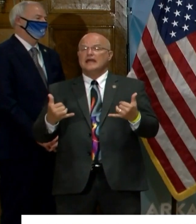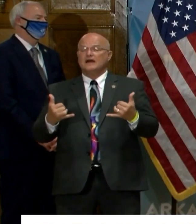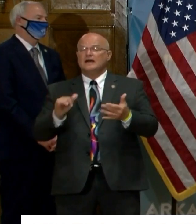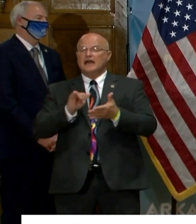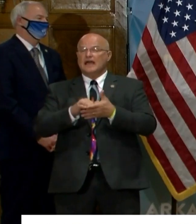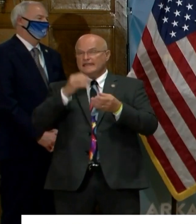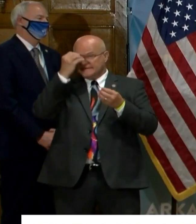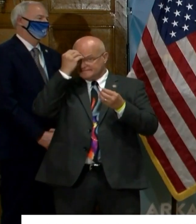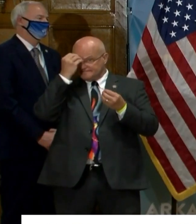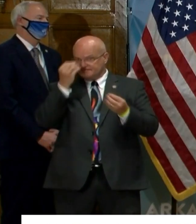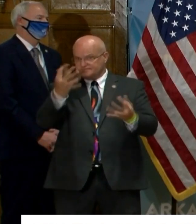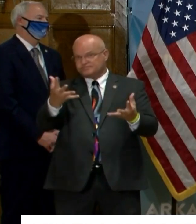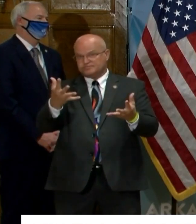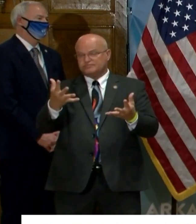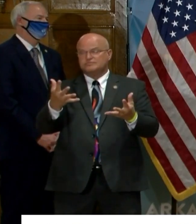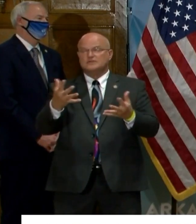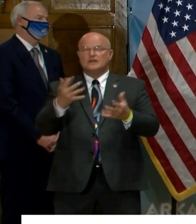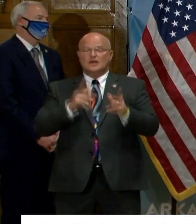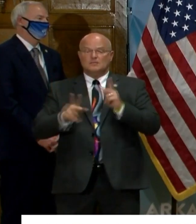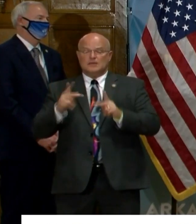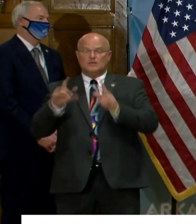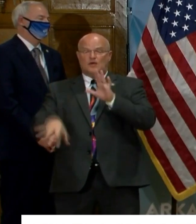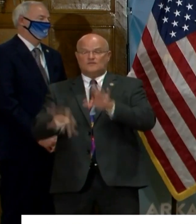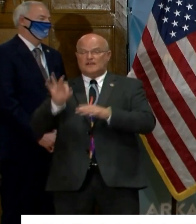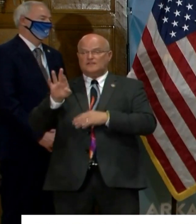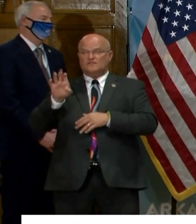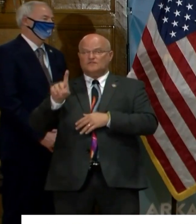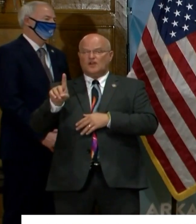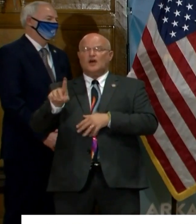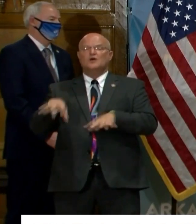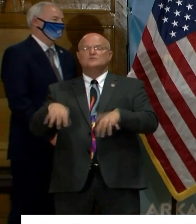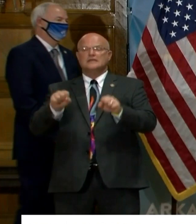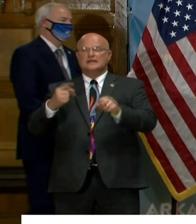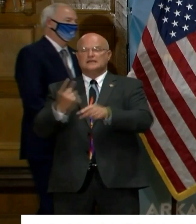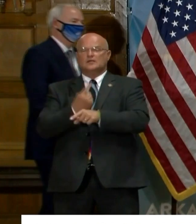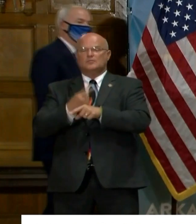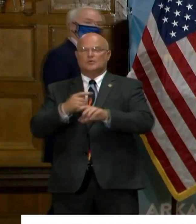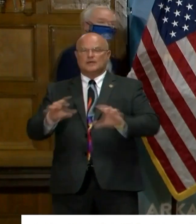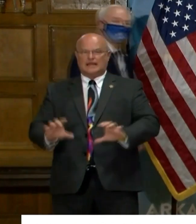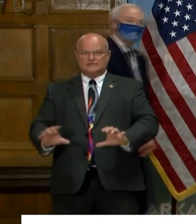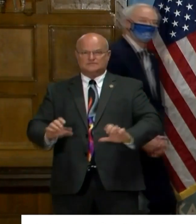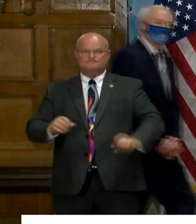releasing them as they come. And those that we are finding fraud, we're taking appropriate action.